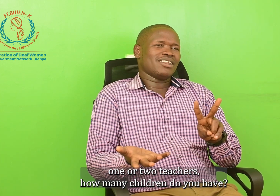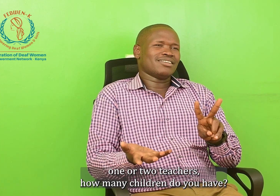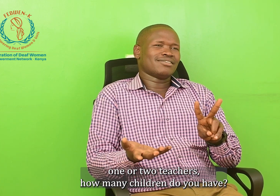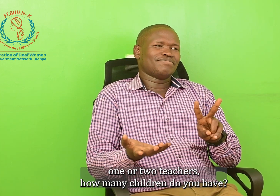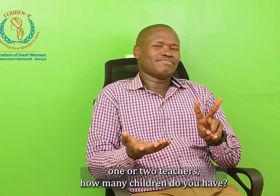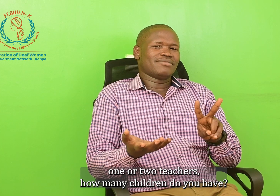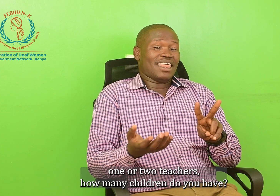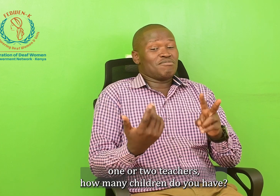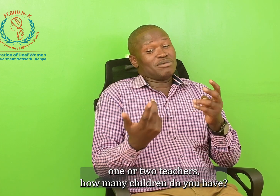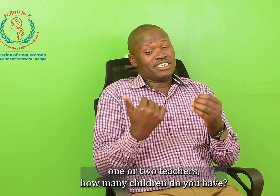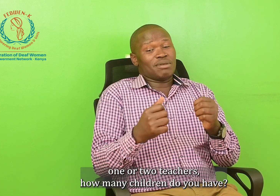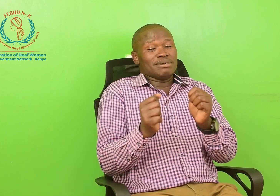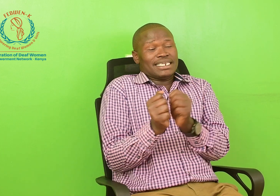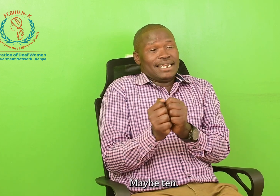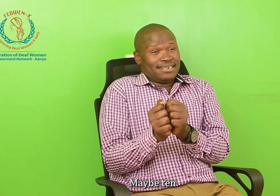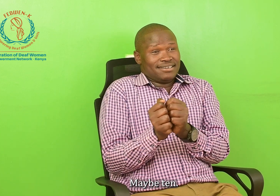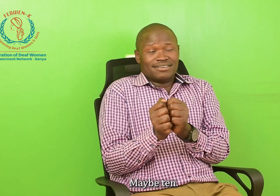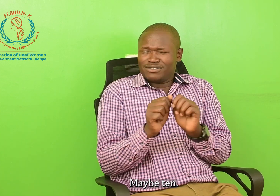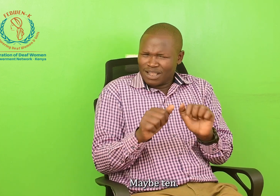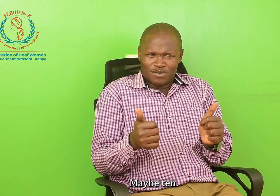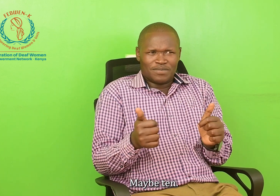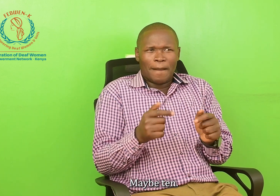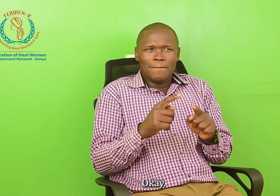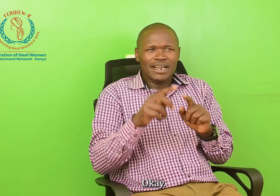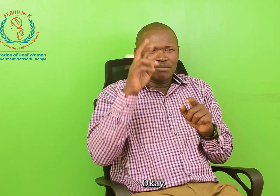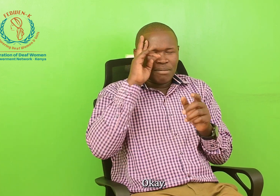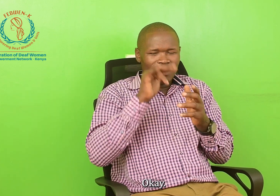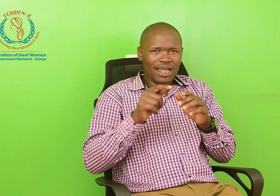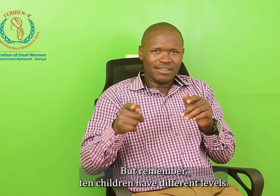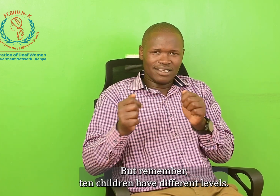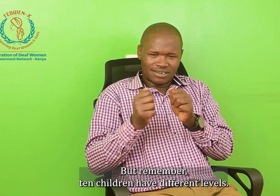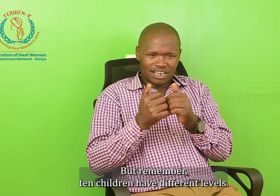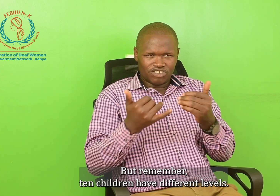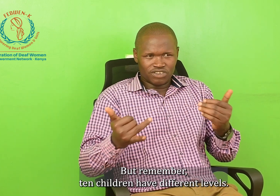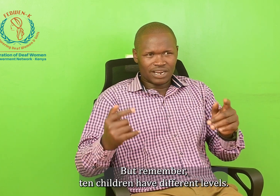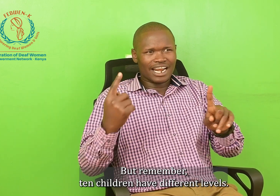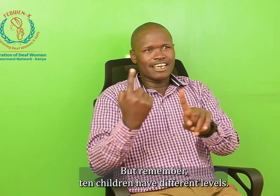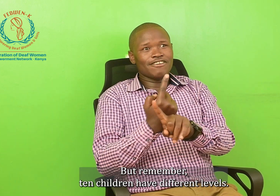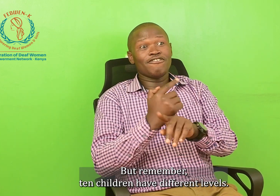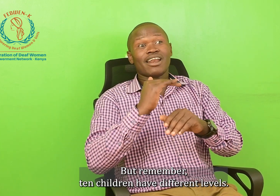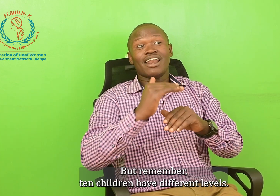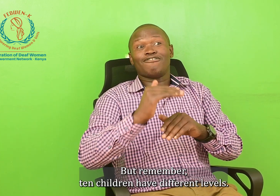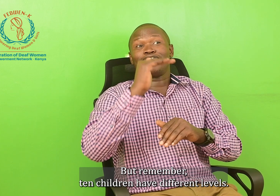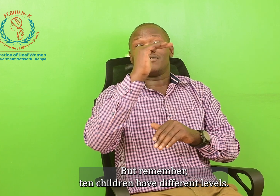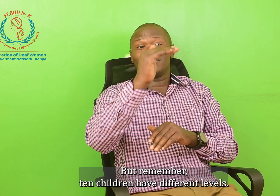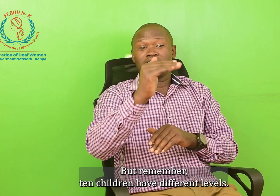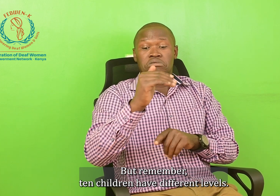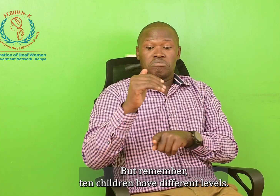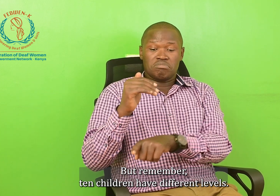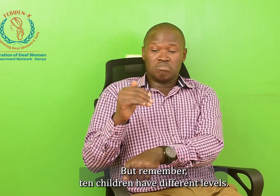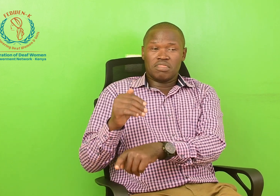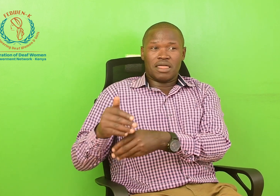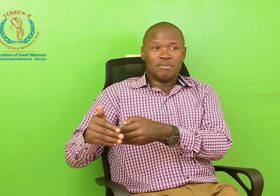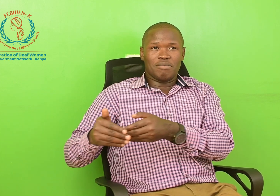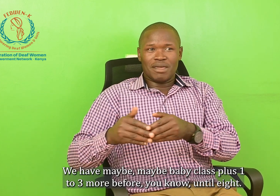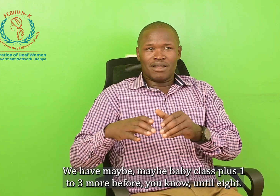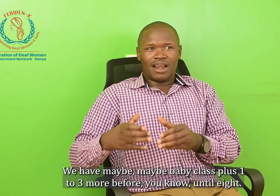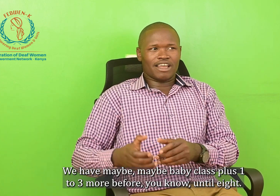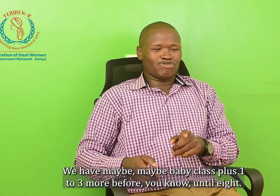how many children do we have? Maybe 10, okay? But remember, 10 children have different levels. We have